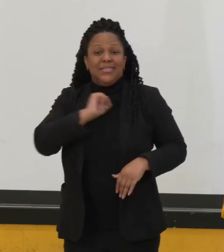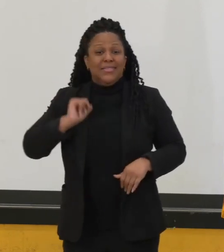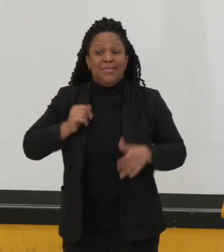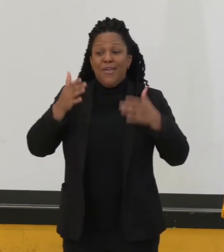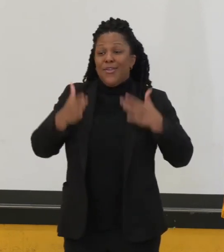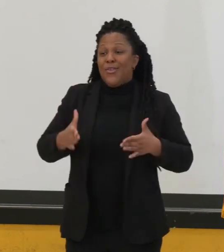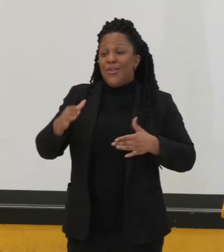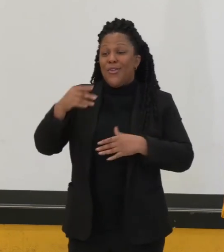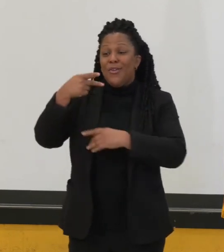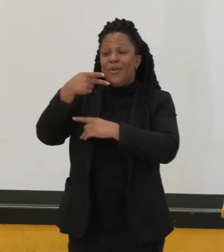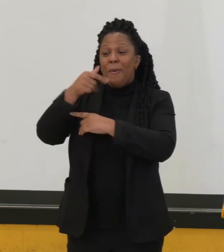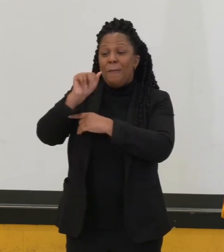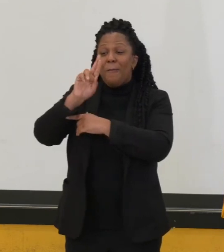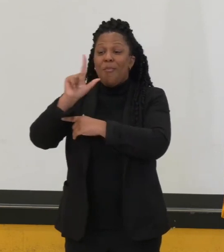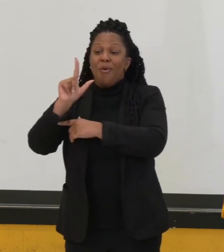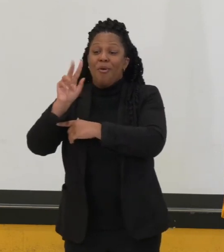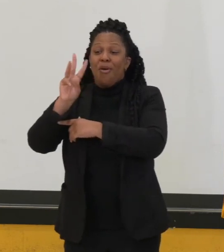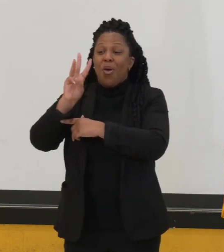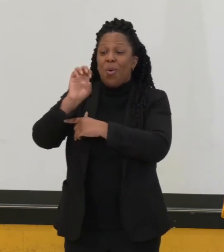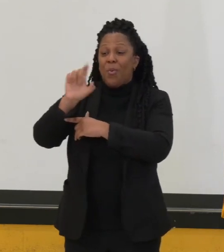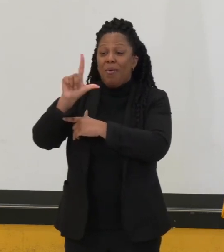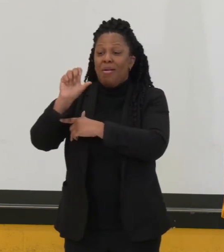when we all do better."